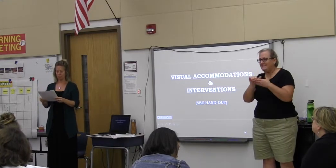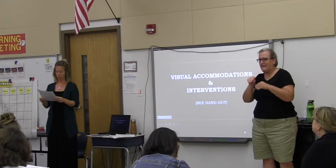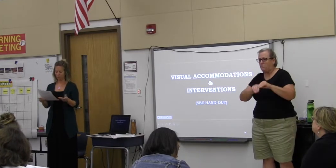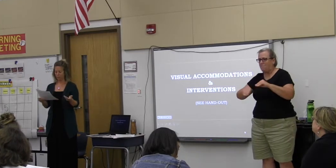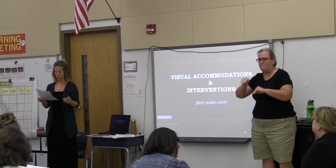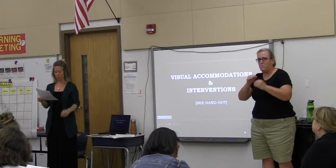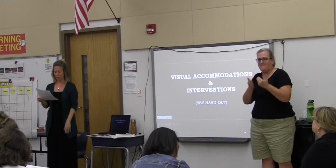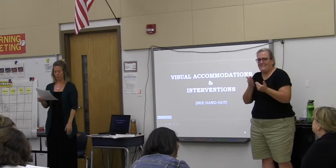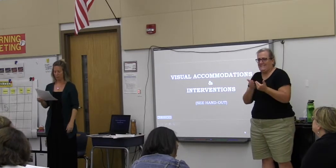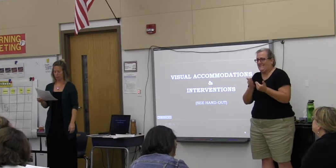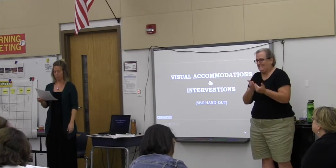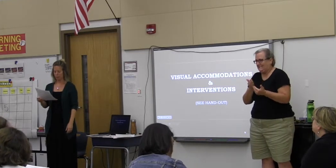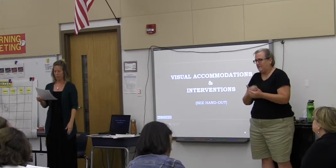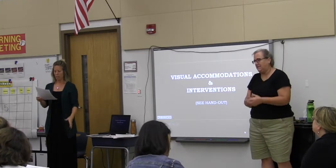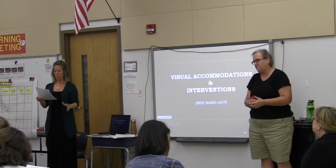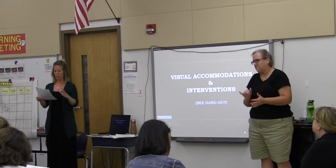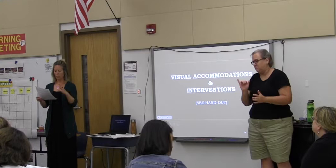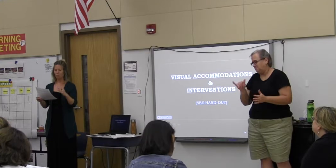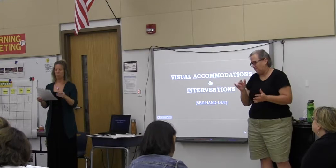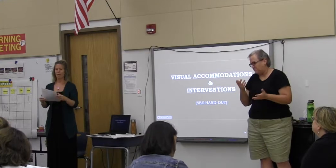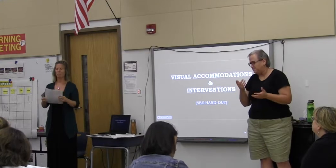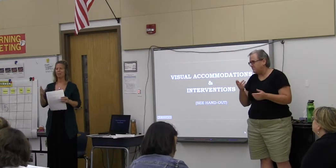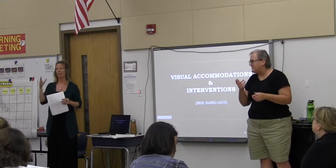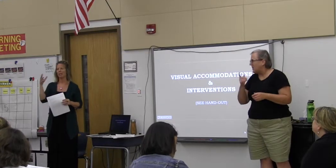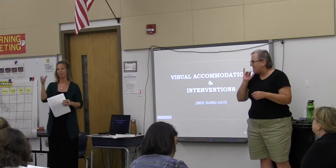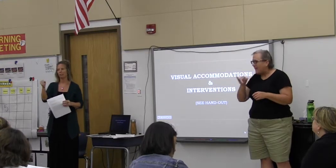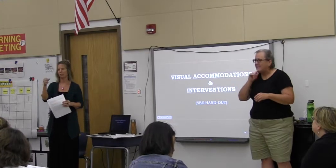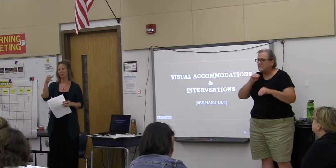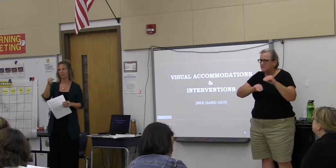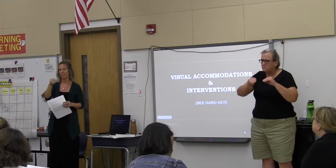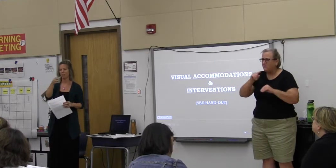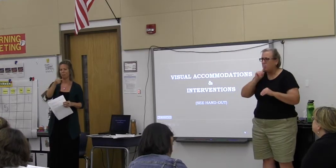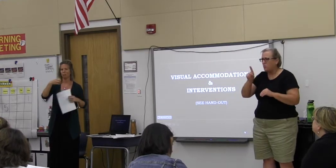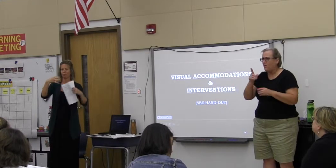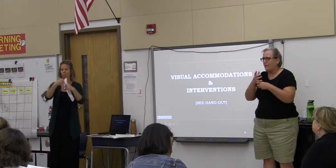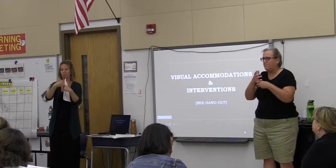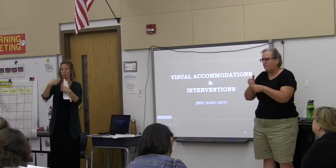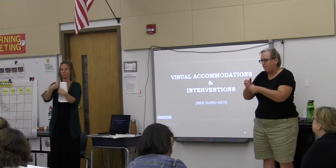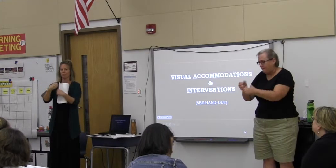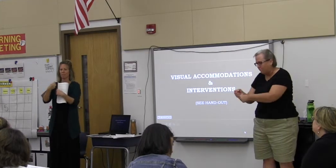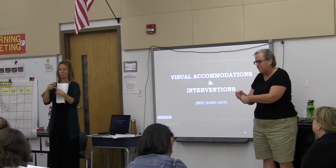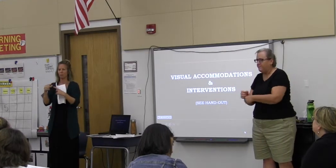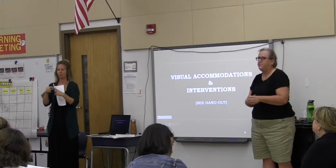easily. That's kind of a given. So that's movement. I'm gonna kind of really,